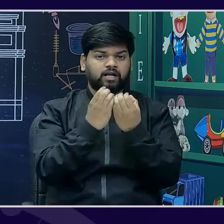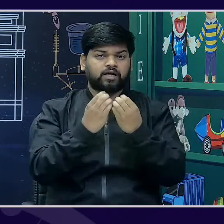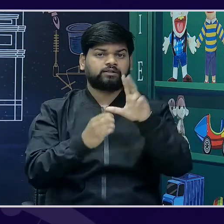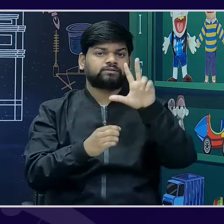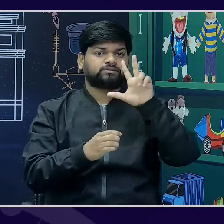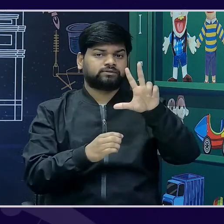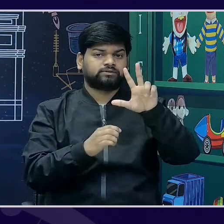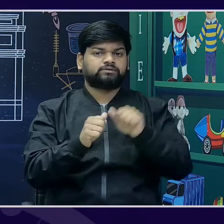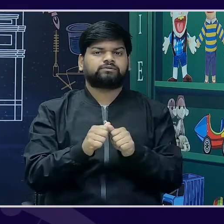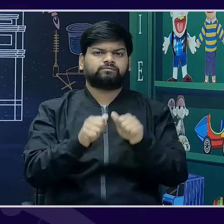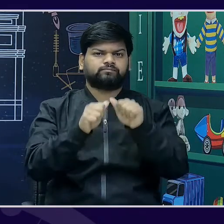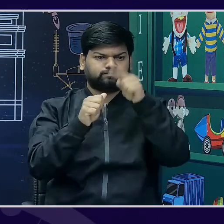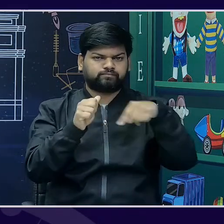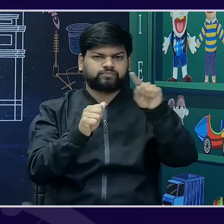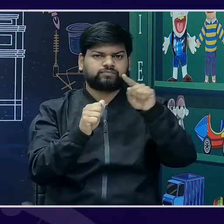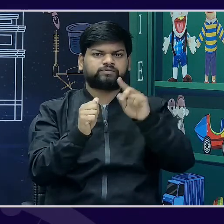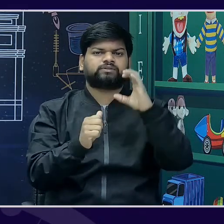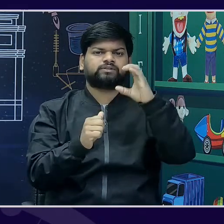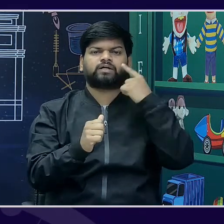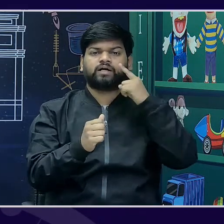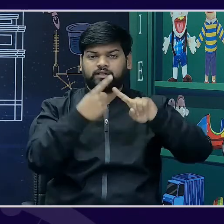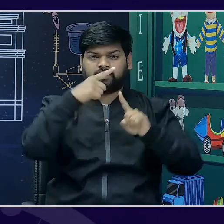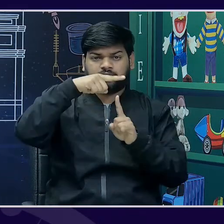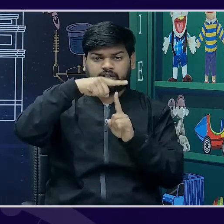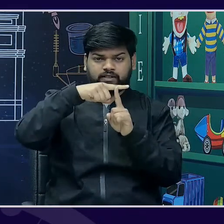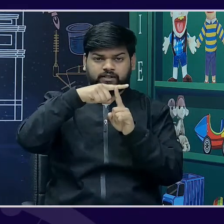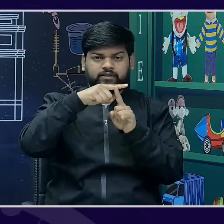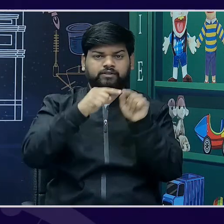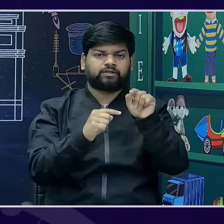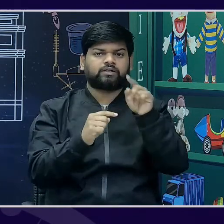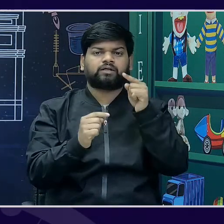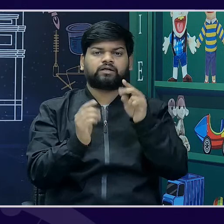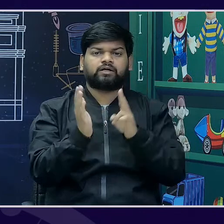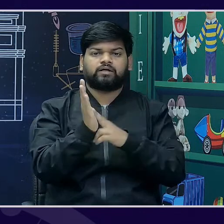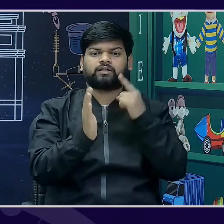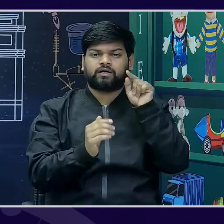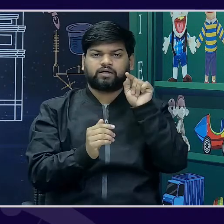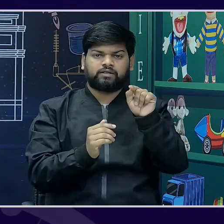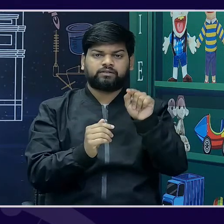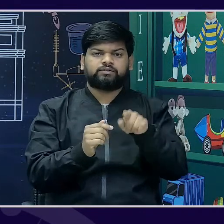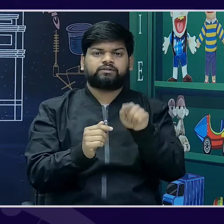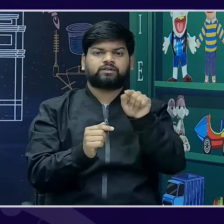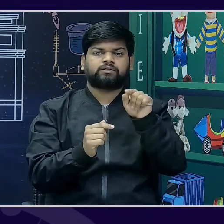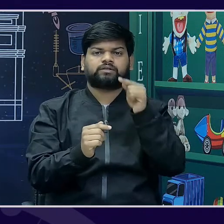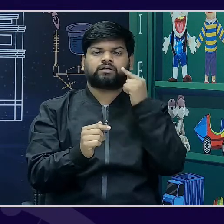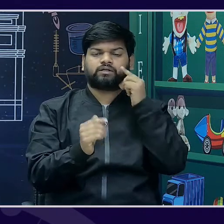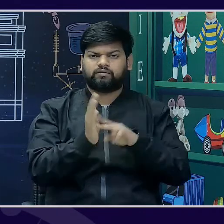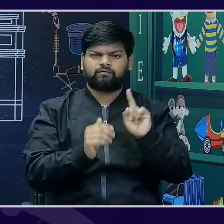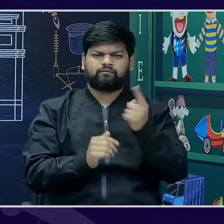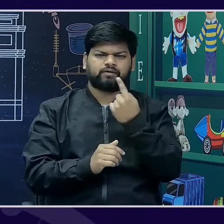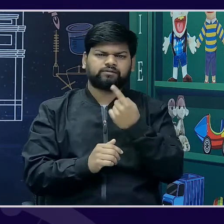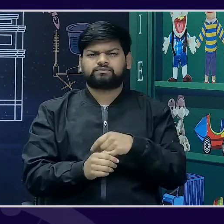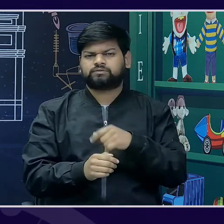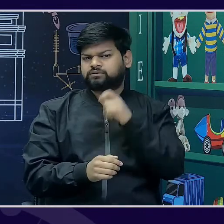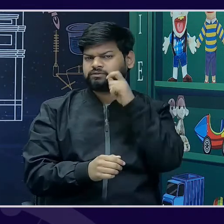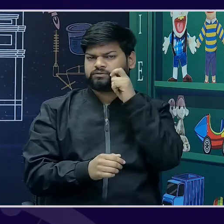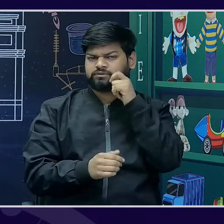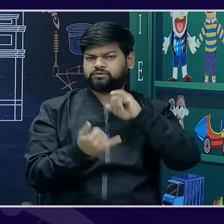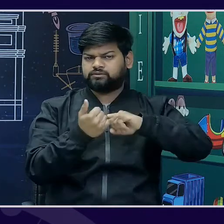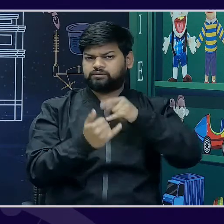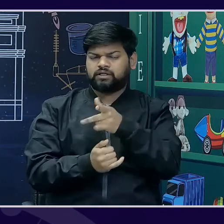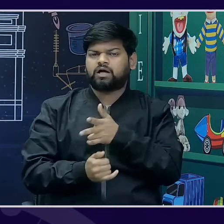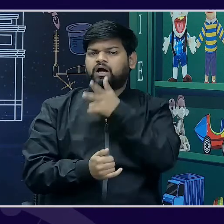dth.class12@ciet.nic.in. So let's begin this conversation. So Salat sir, in the first place, I'll request you to apprise our viewers more